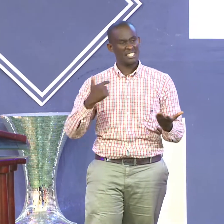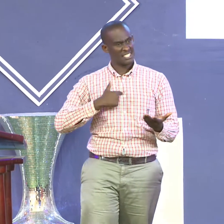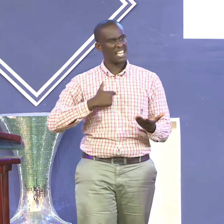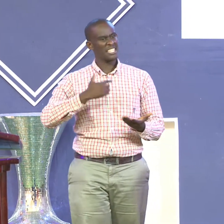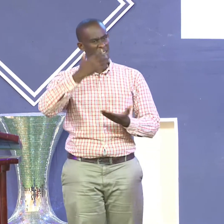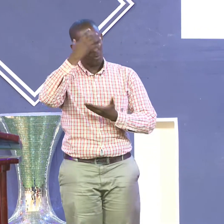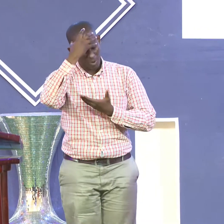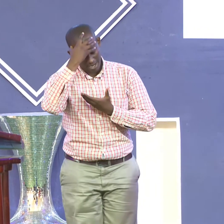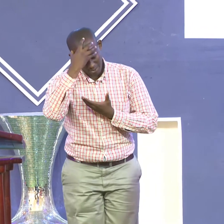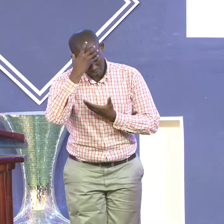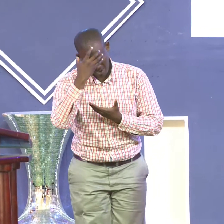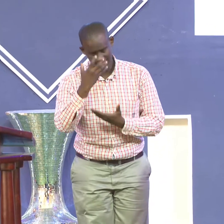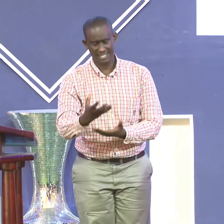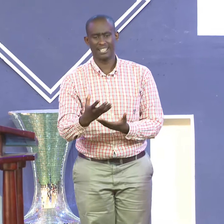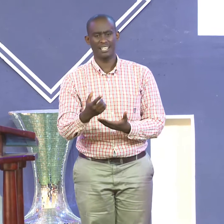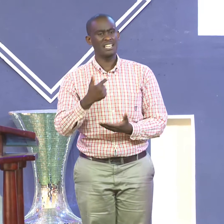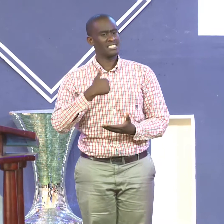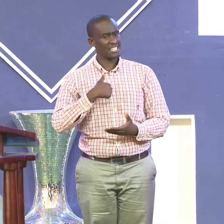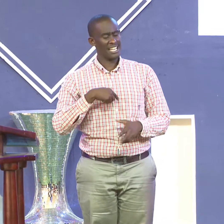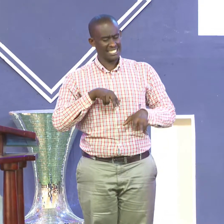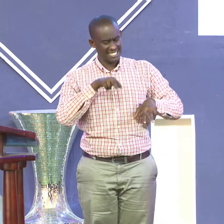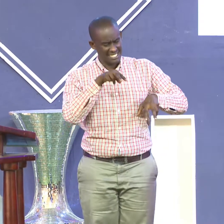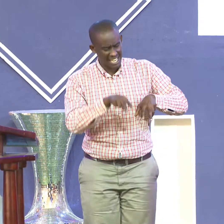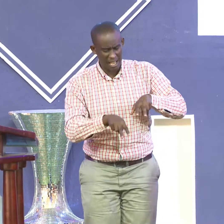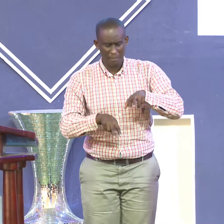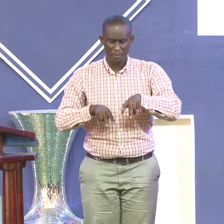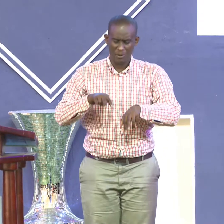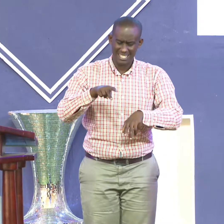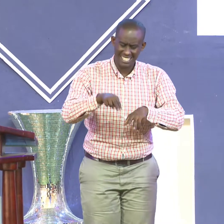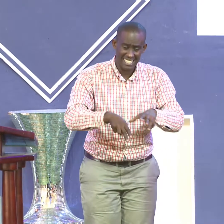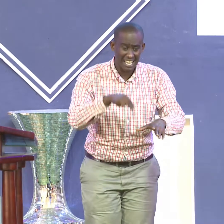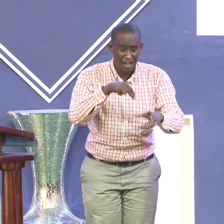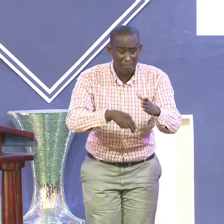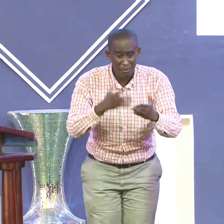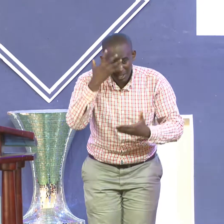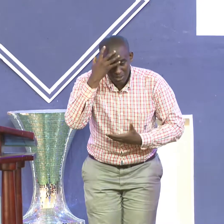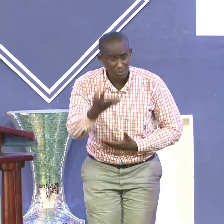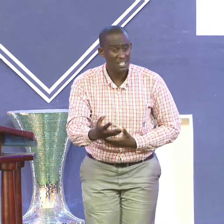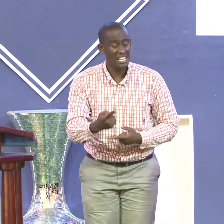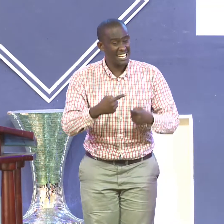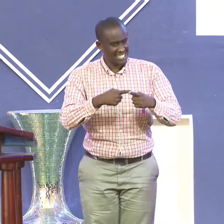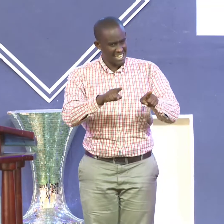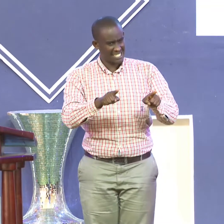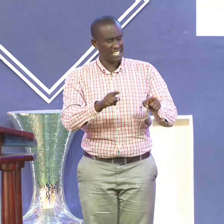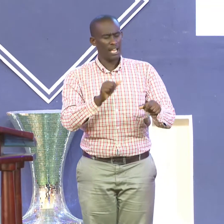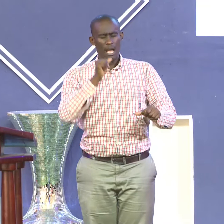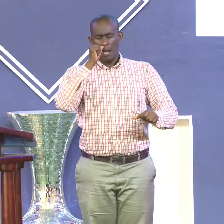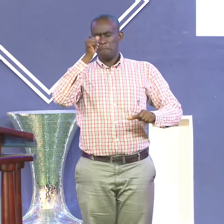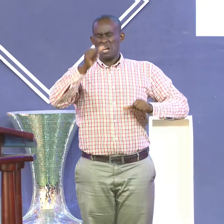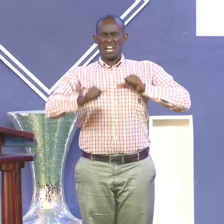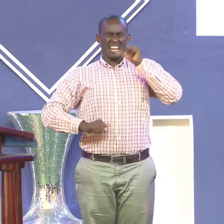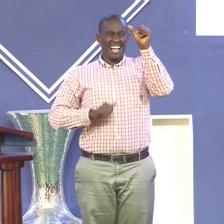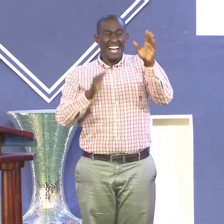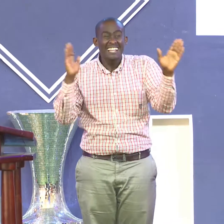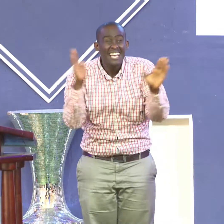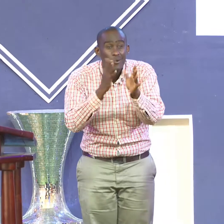Nzendi mweto waze. I am humble. Ntambulira mweto waze. I walk in humility. Na ya malala ge kwese mundaza fe.